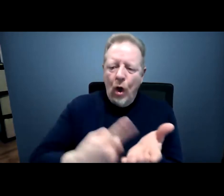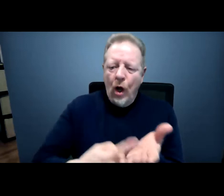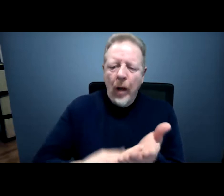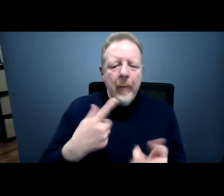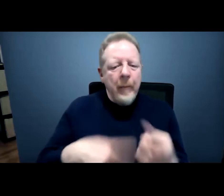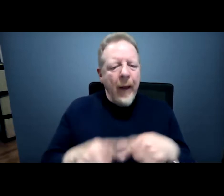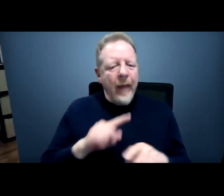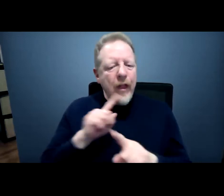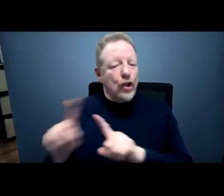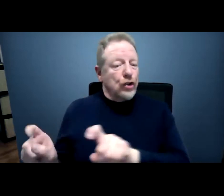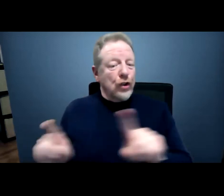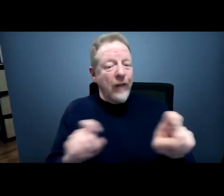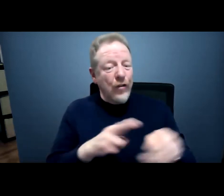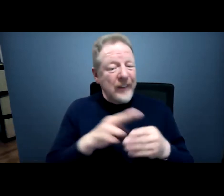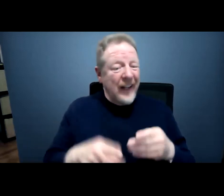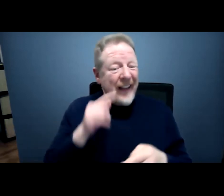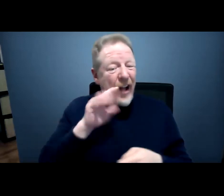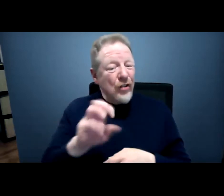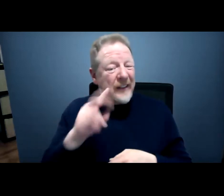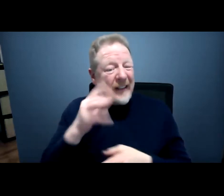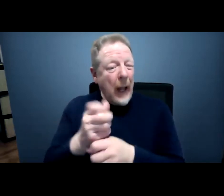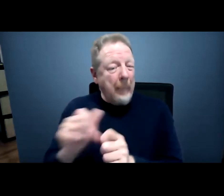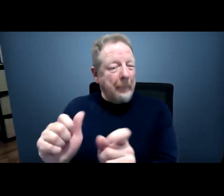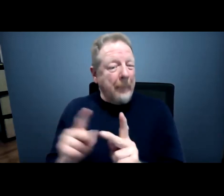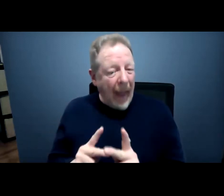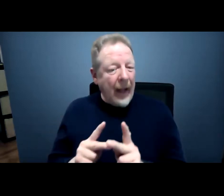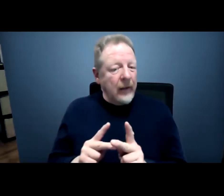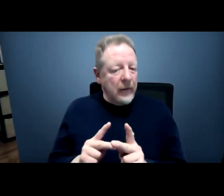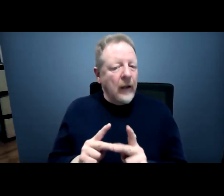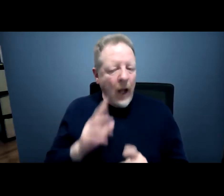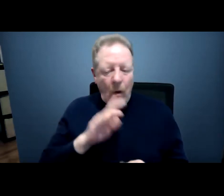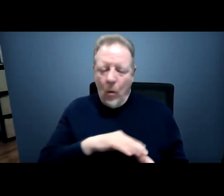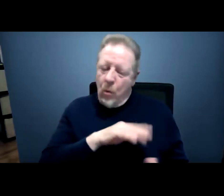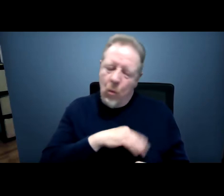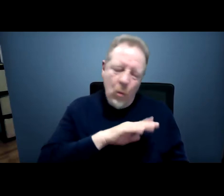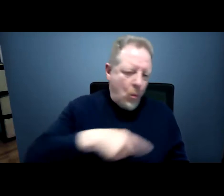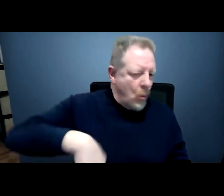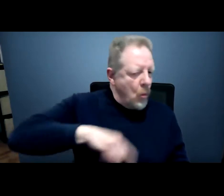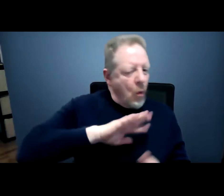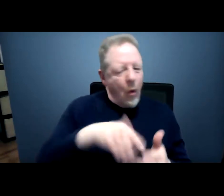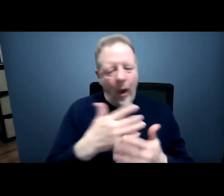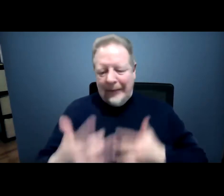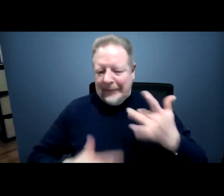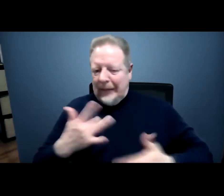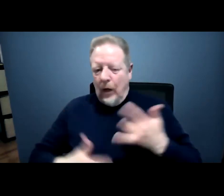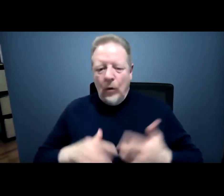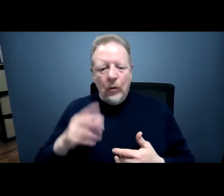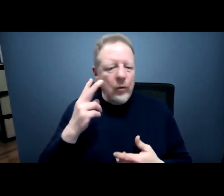that Christine got back. I know we're all really excited to hear about those results. It was quite